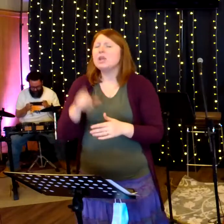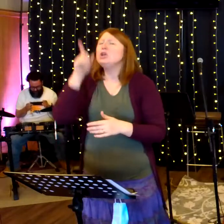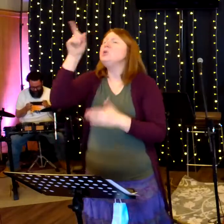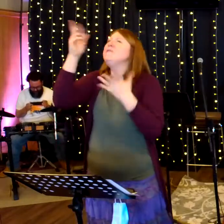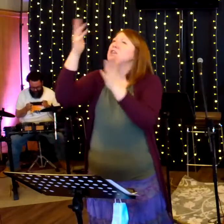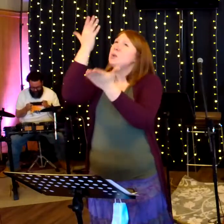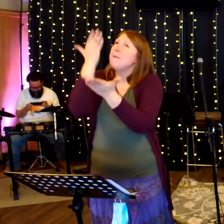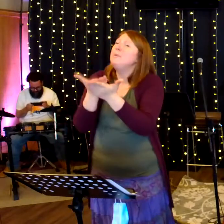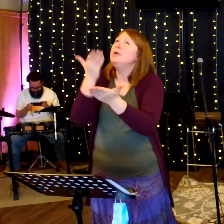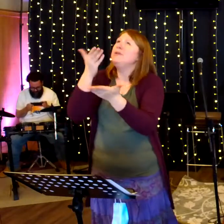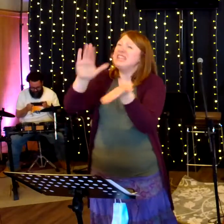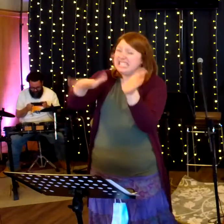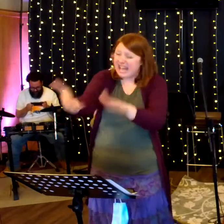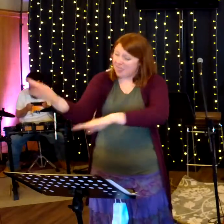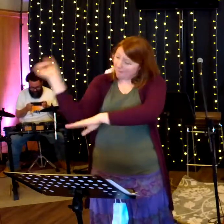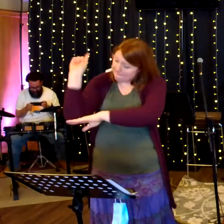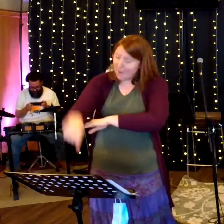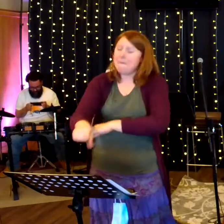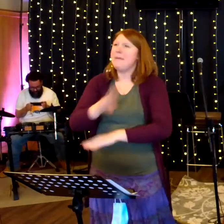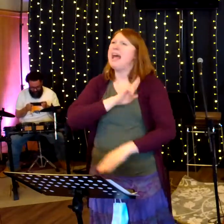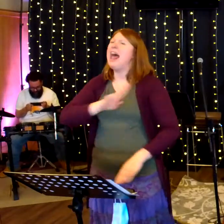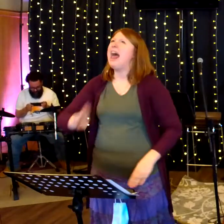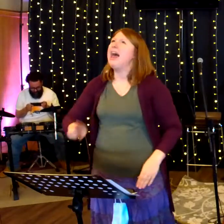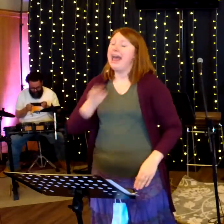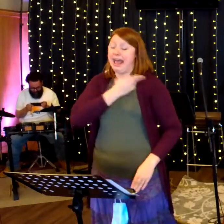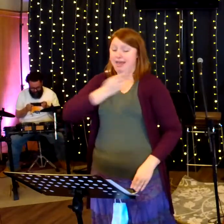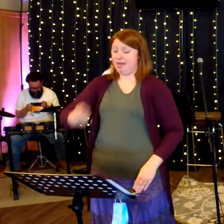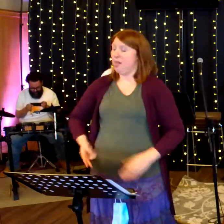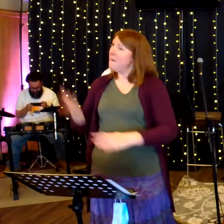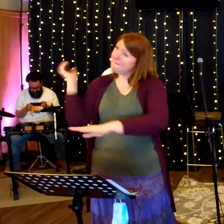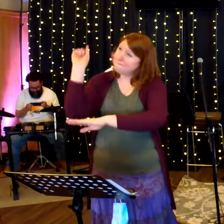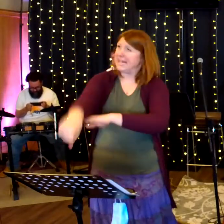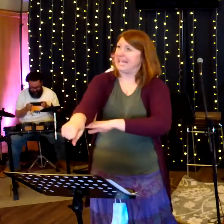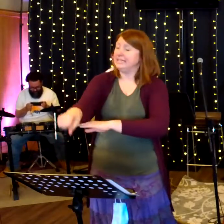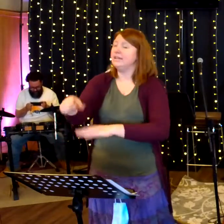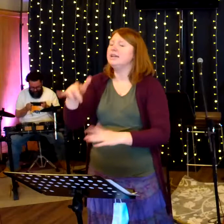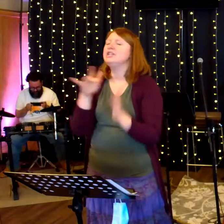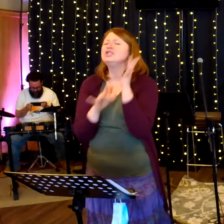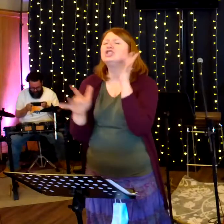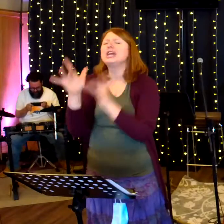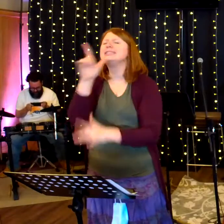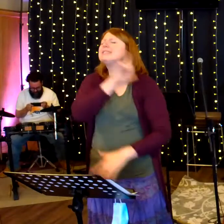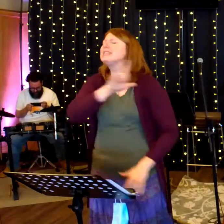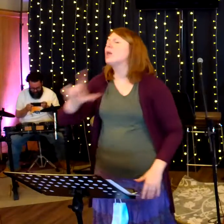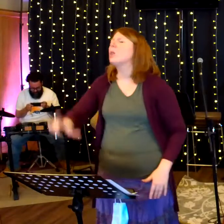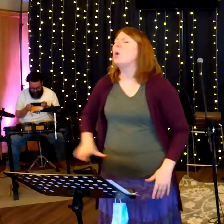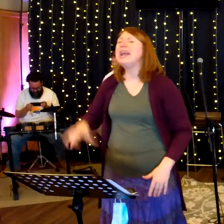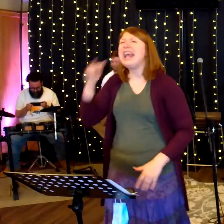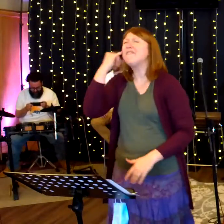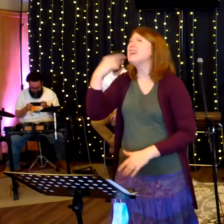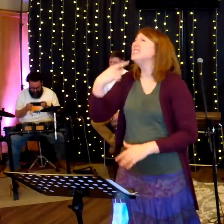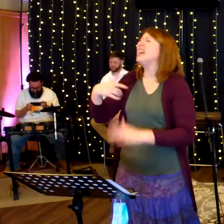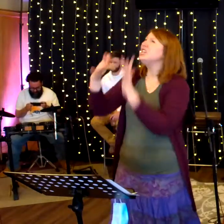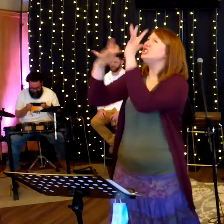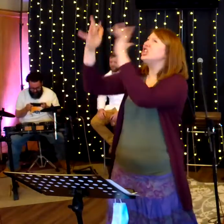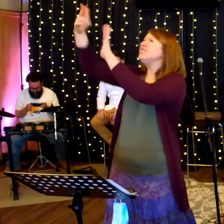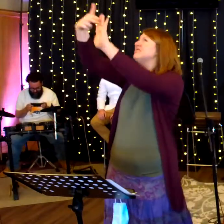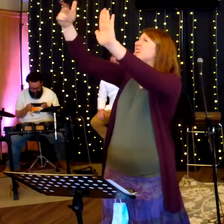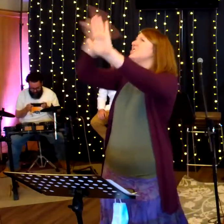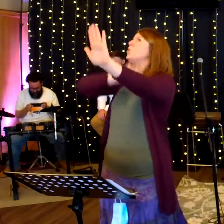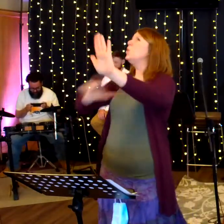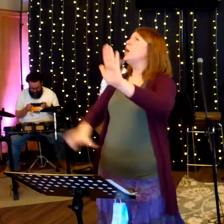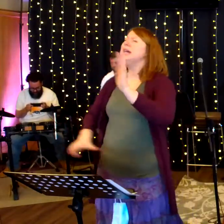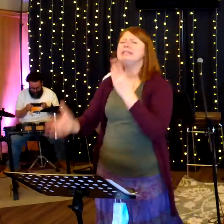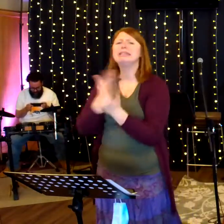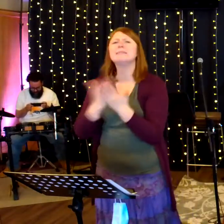been conquered and that Jesus is risen, that he is Lord, and anyone who calls on his name, doesn't matter what you've done, doesn't matter where you've